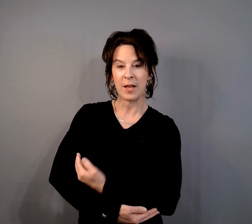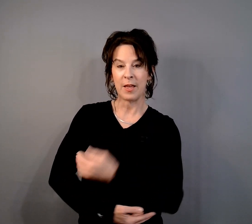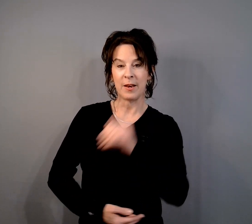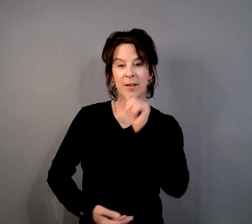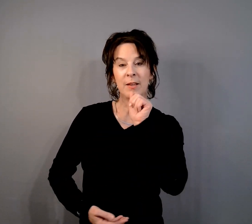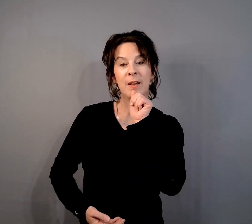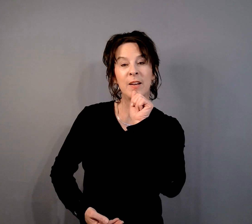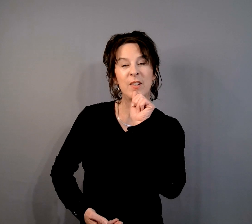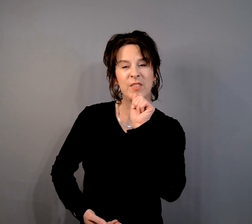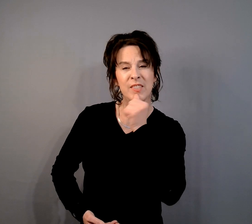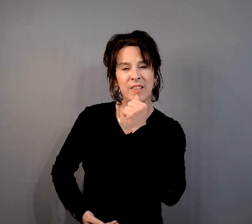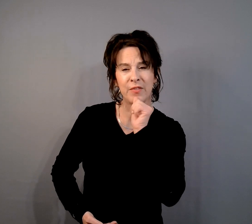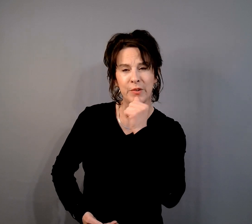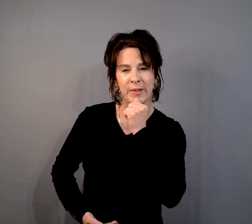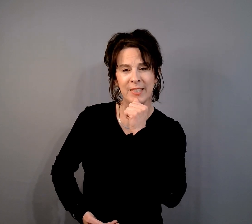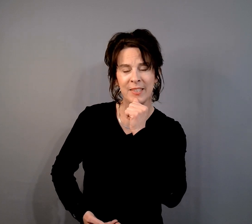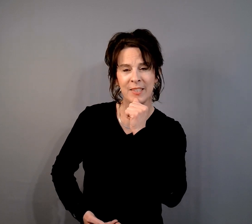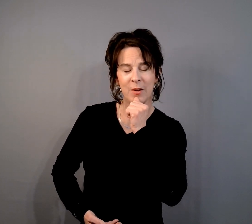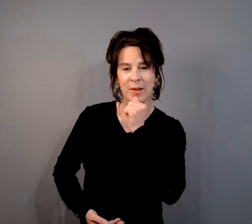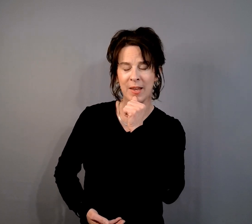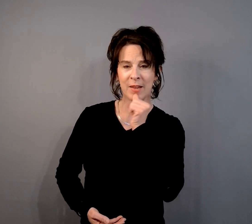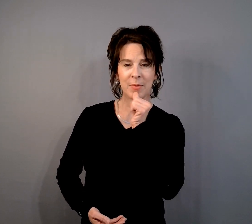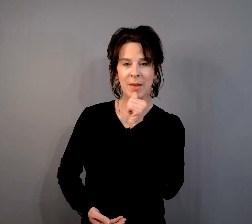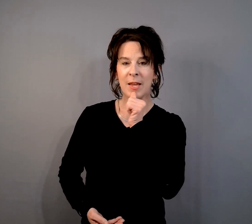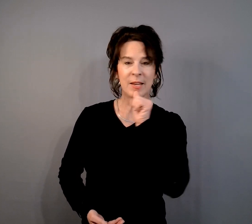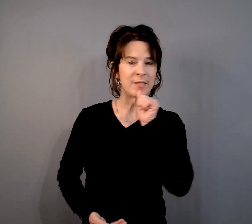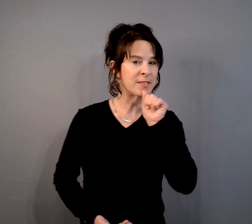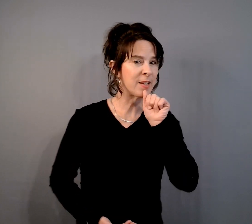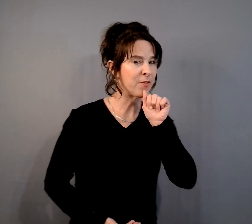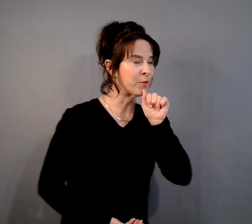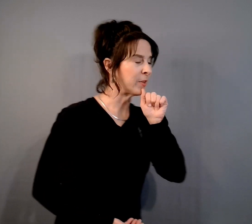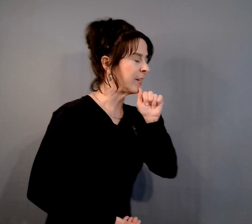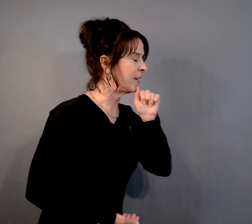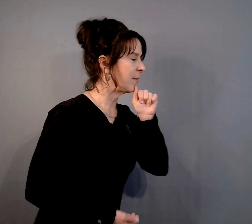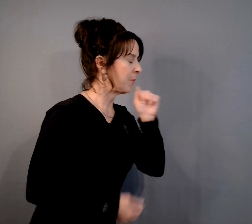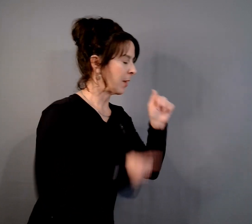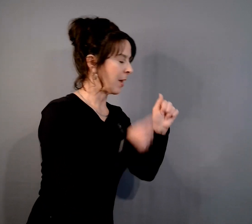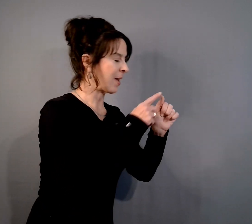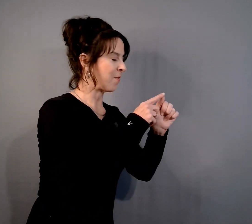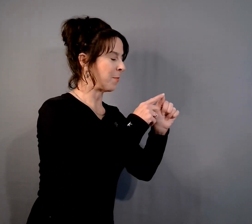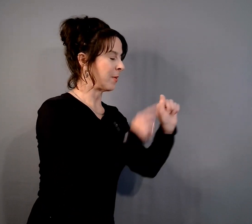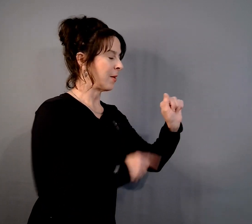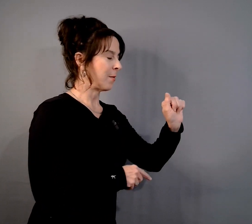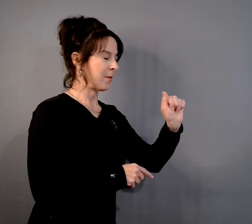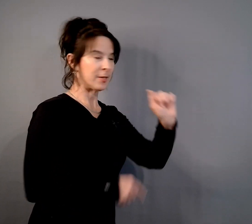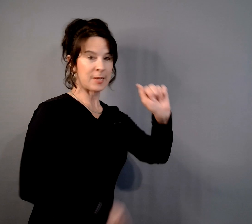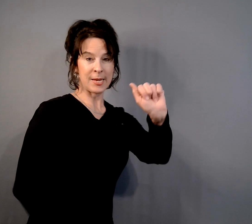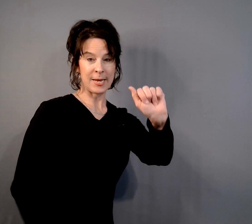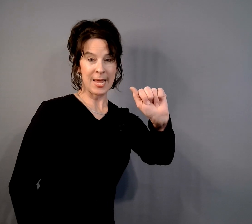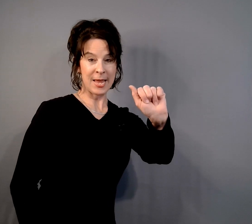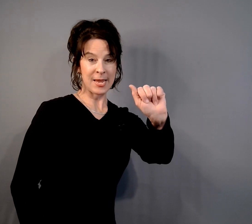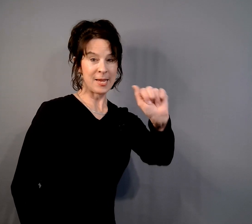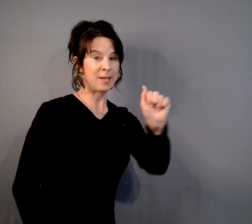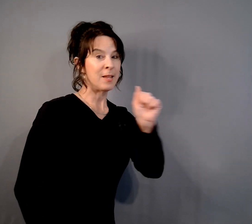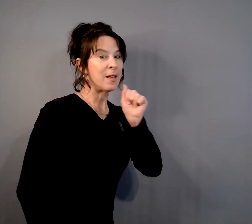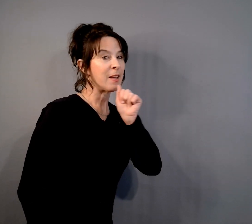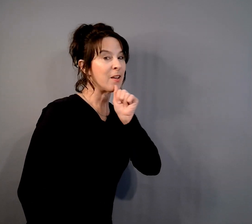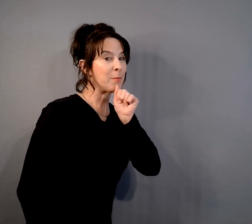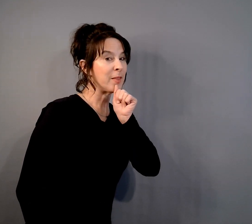son of suffering. Okay, and suffering, it's like an A. I have my